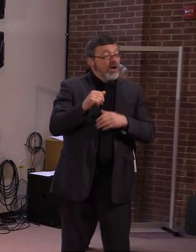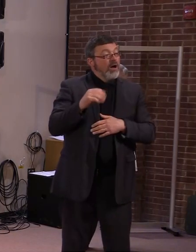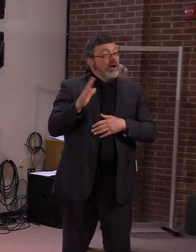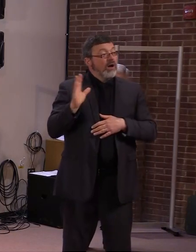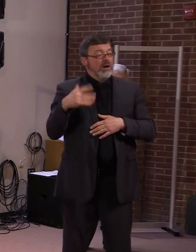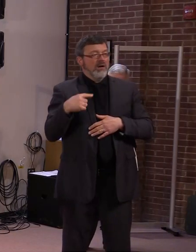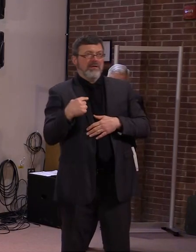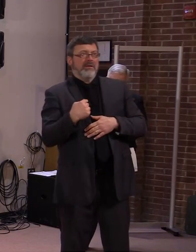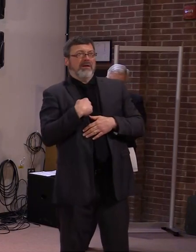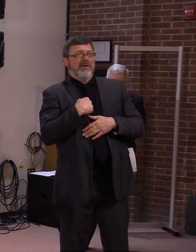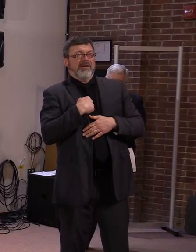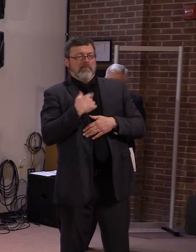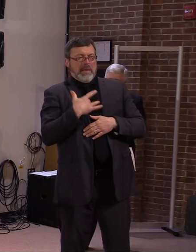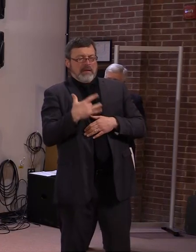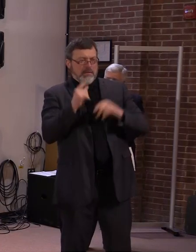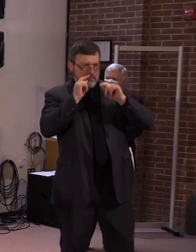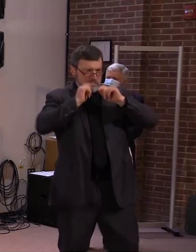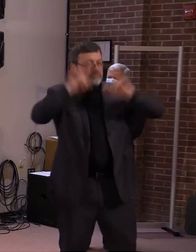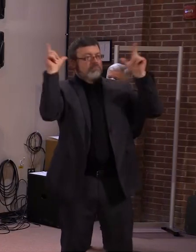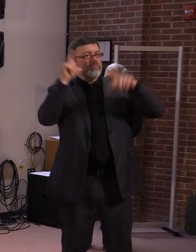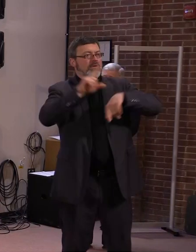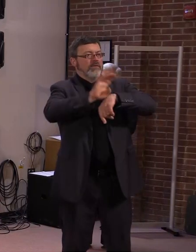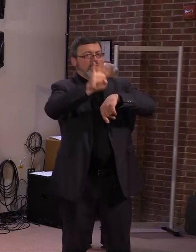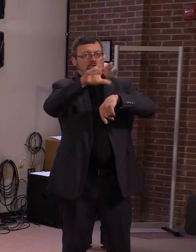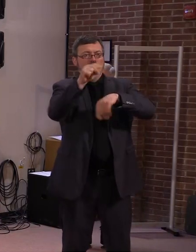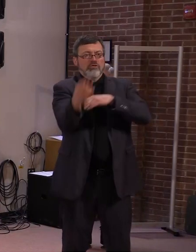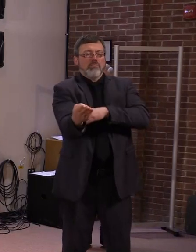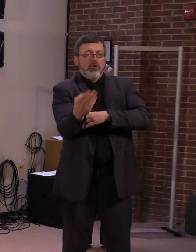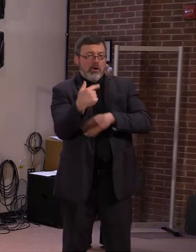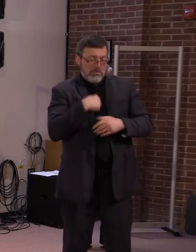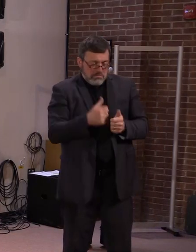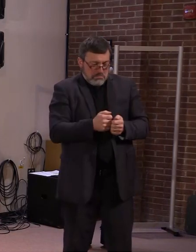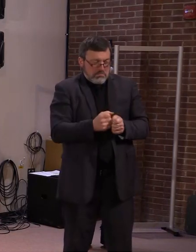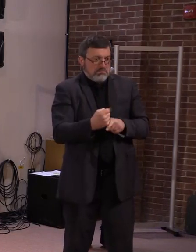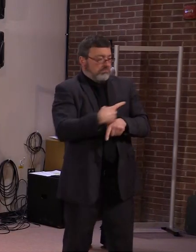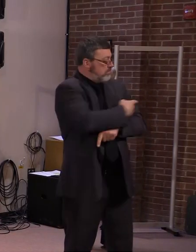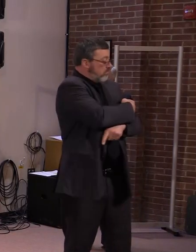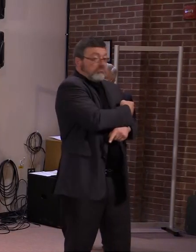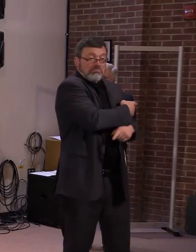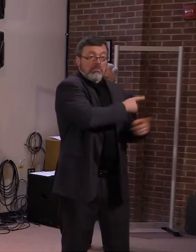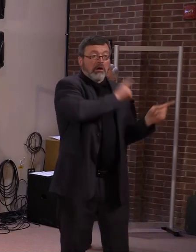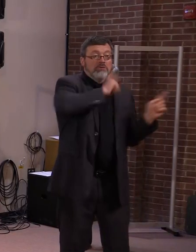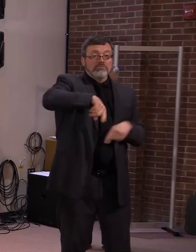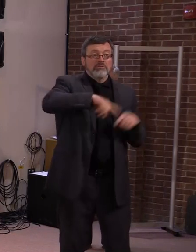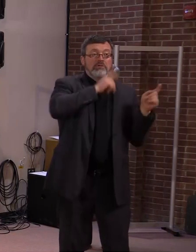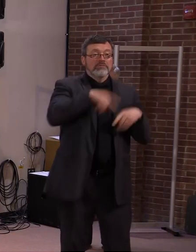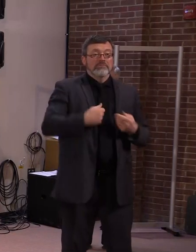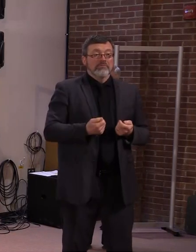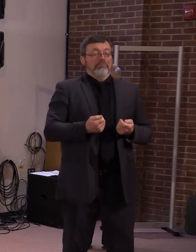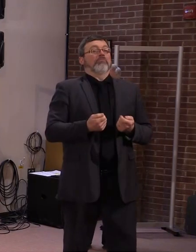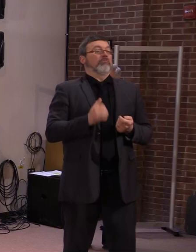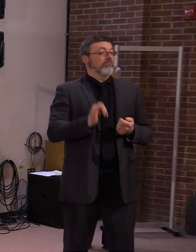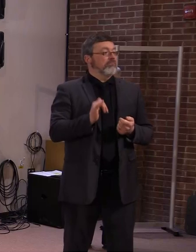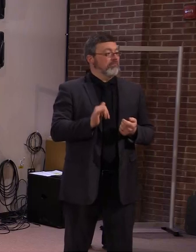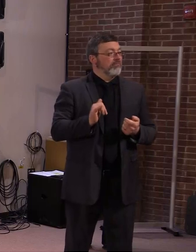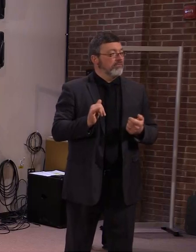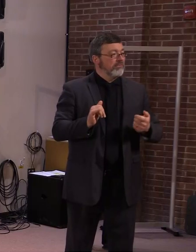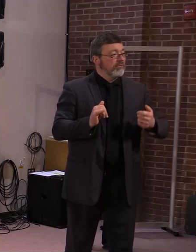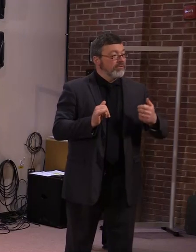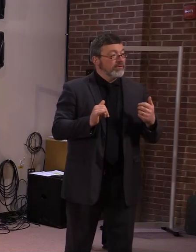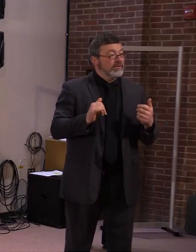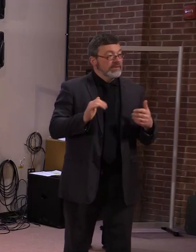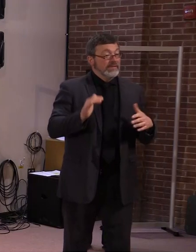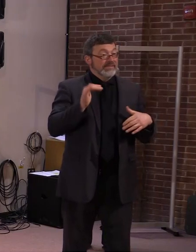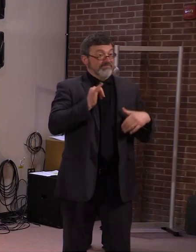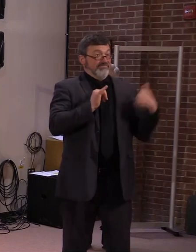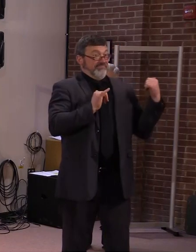response. In addition to the second time in this role, he served in the House of Representatives and as Deputy